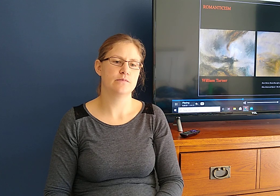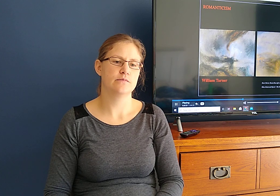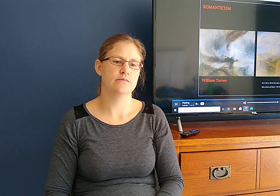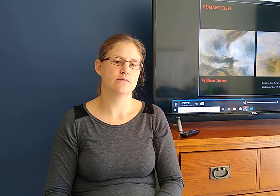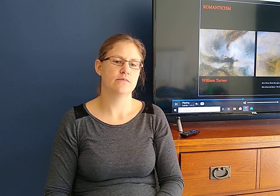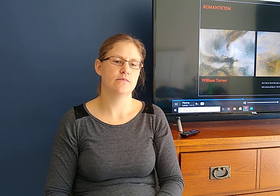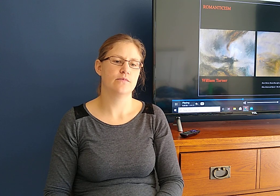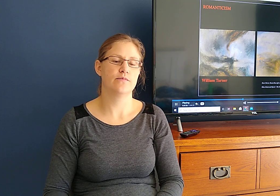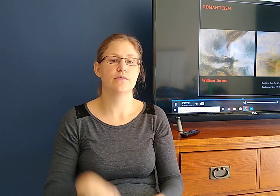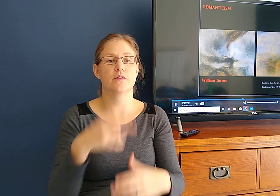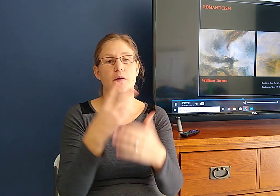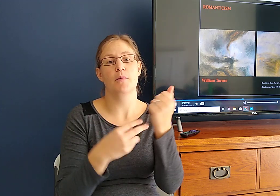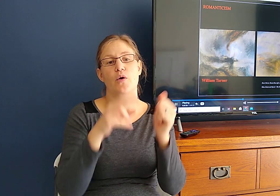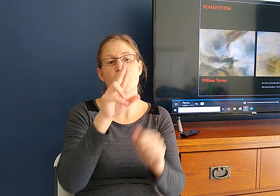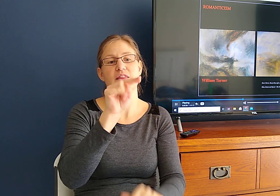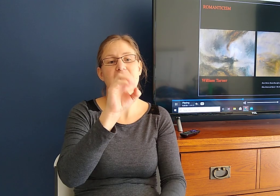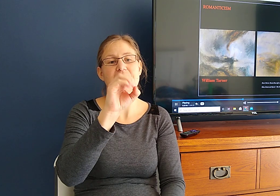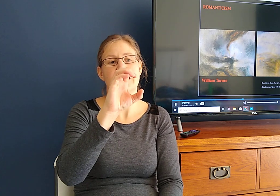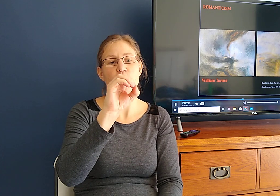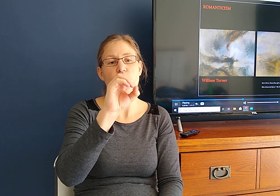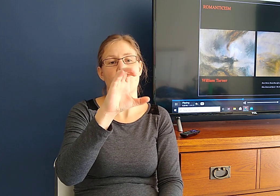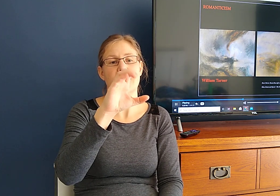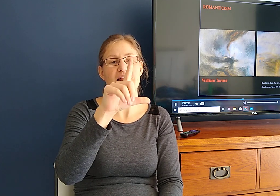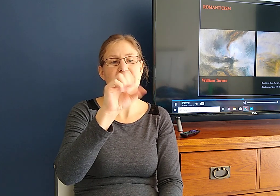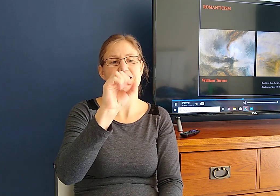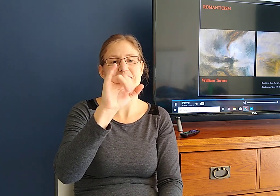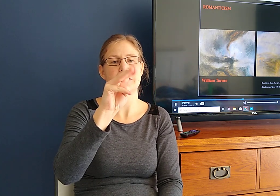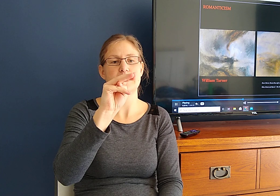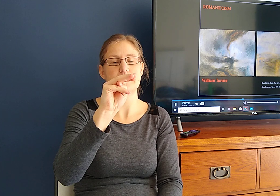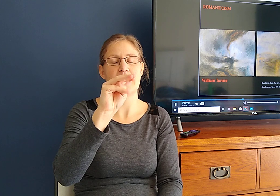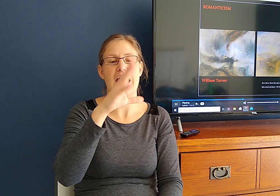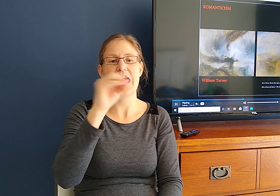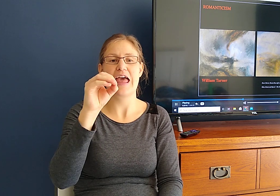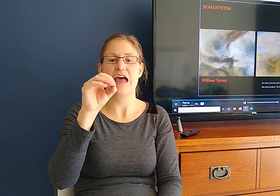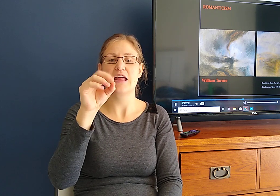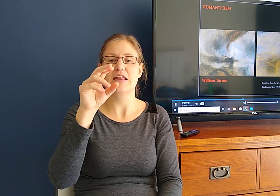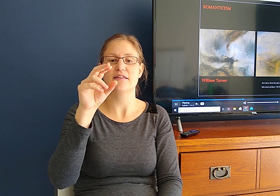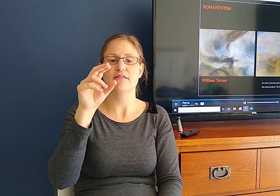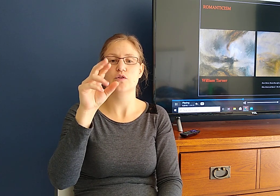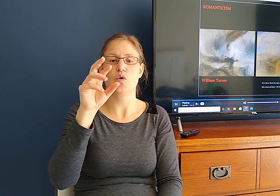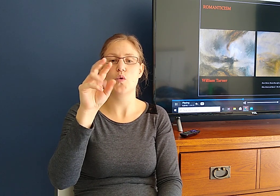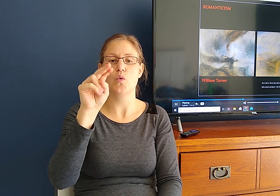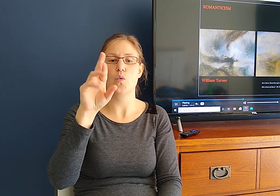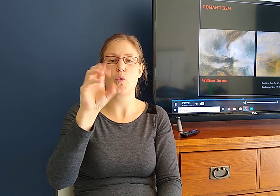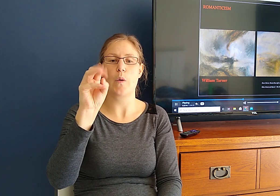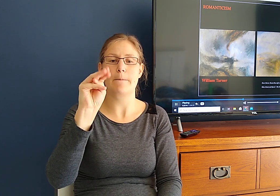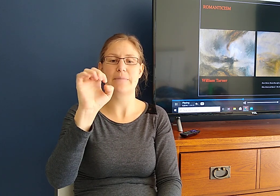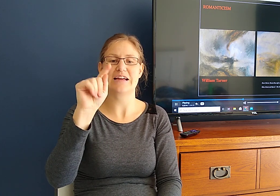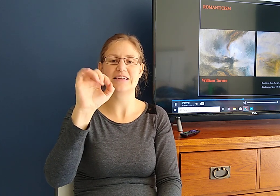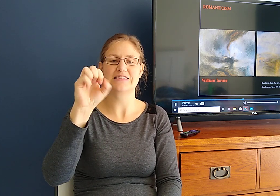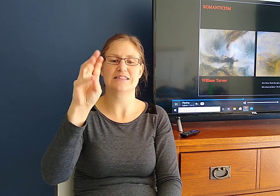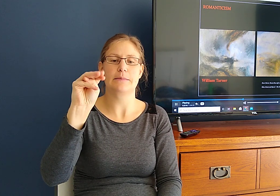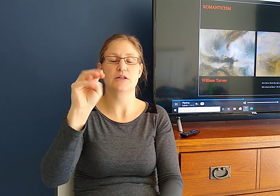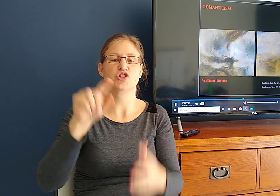Both neoclassicism and romanticism had their beginnings in rebellion, but by the mid-century, each had